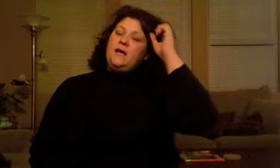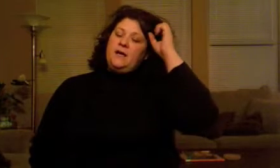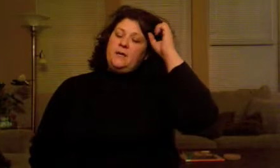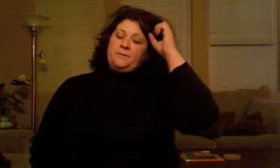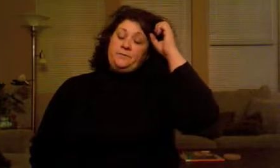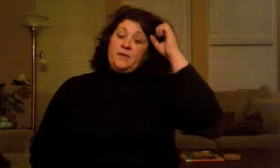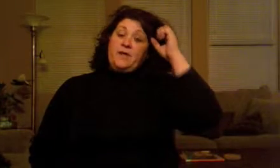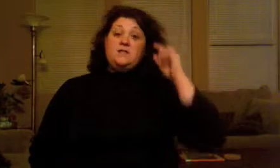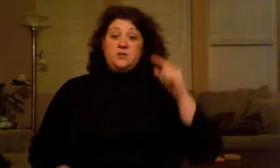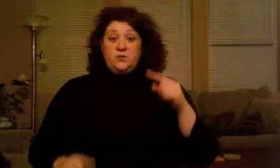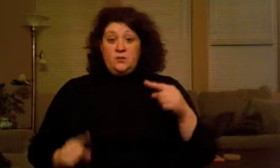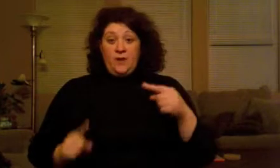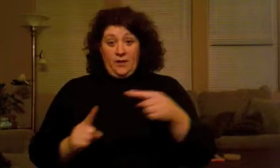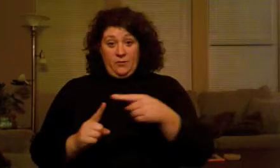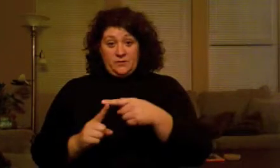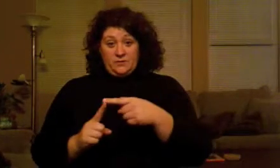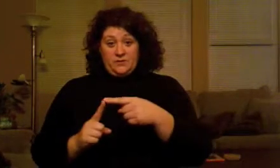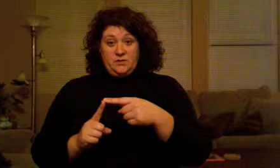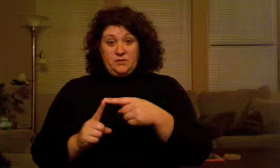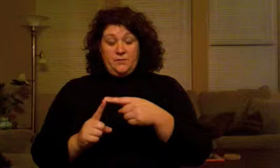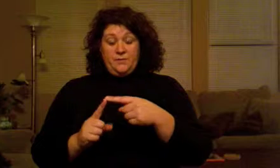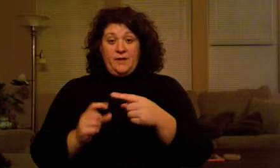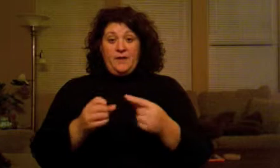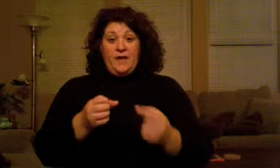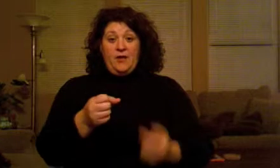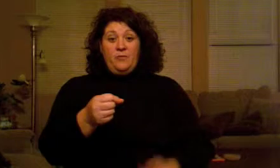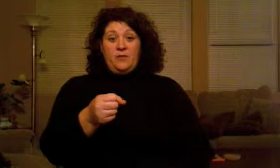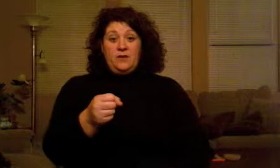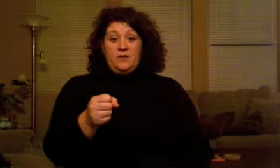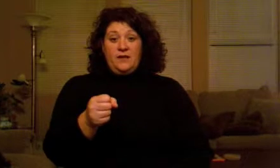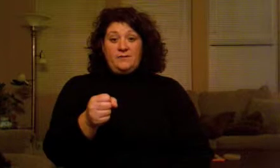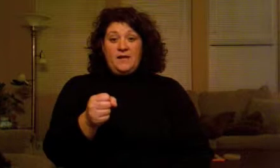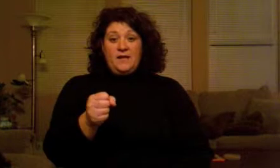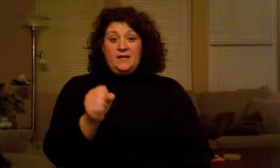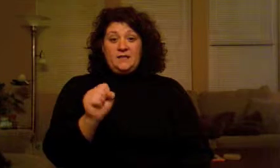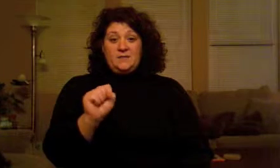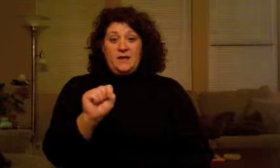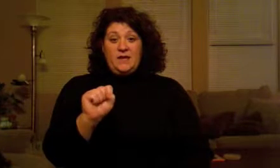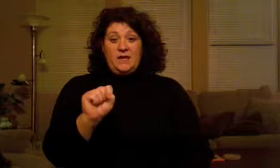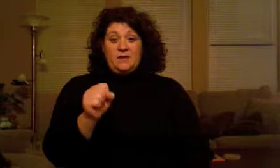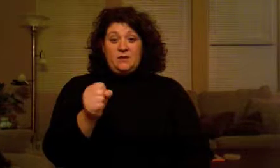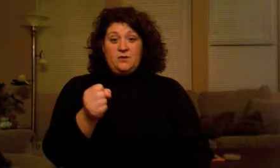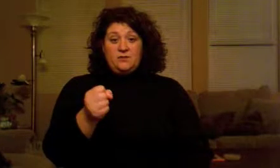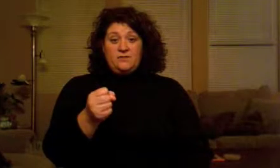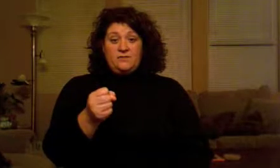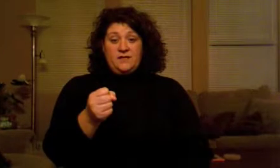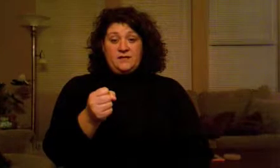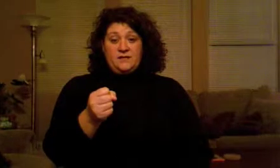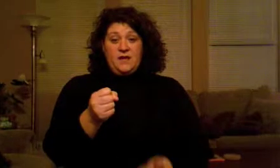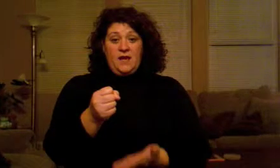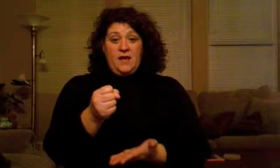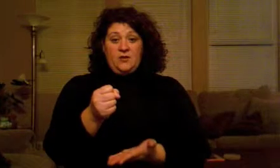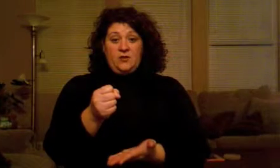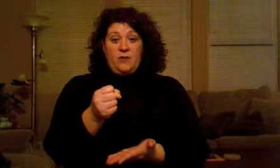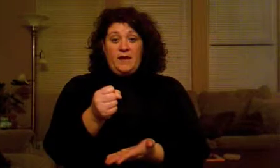law. Two, help, so two, and then help. Your left hand is making a closed fist, and your right